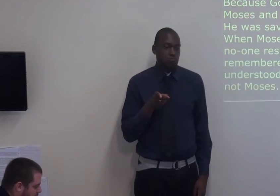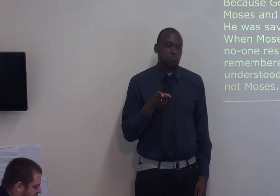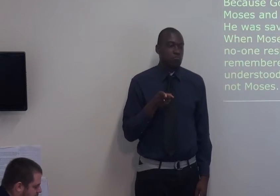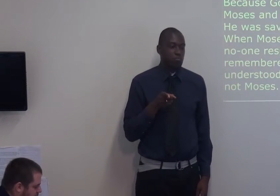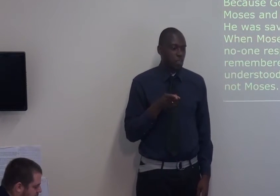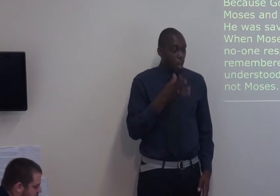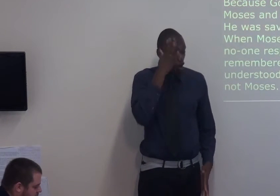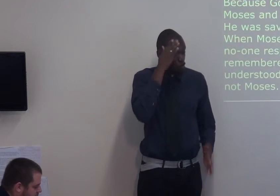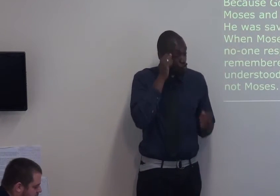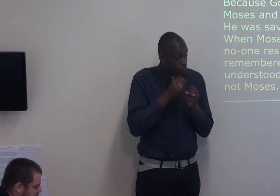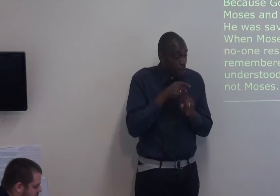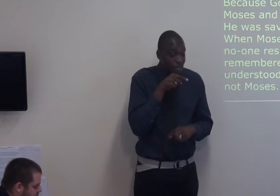him.